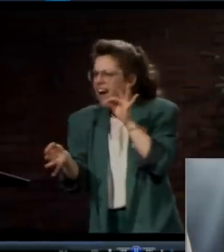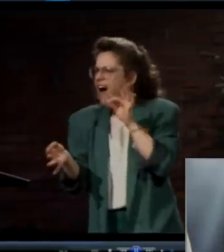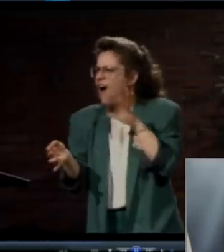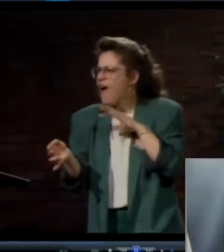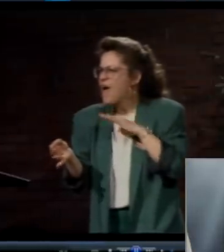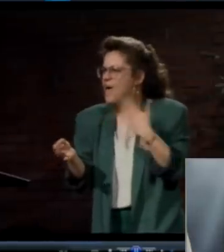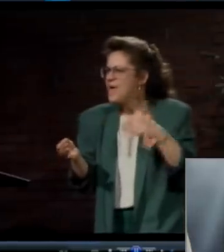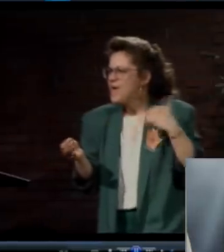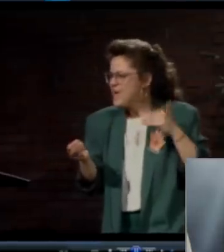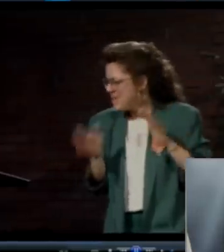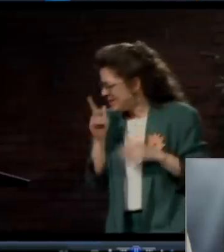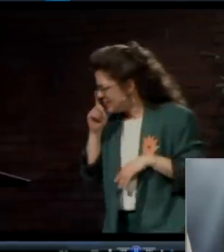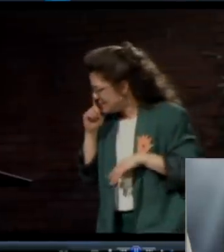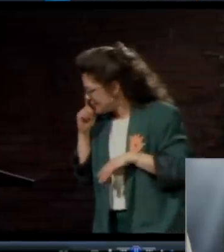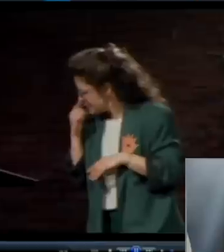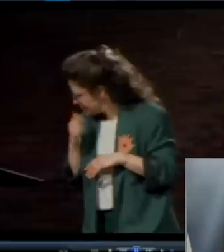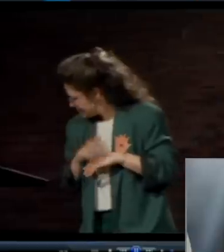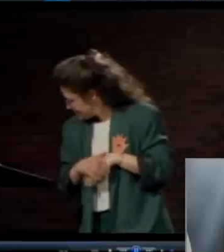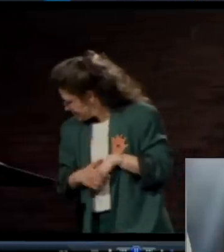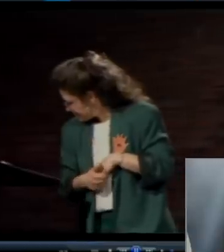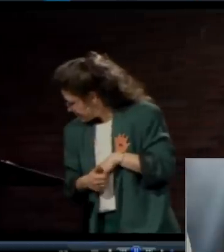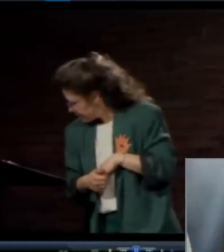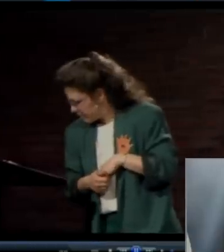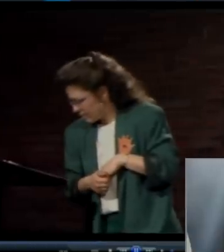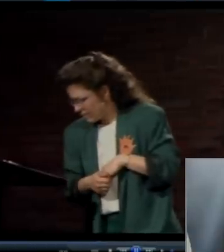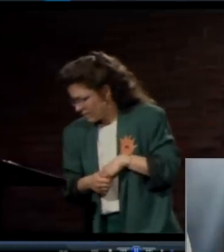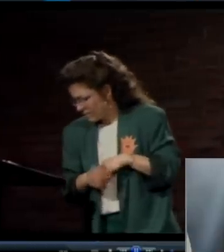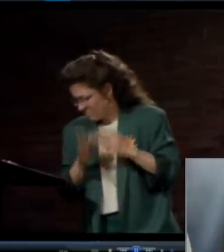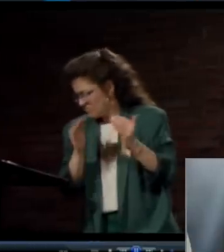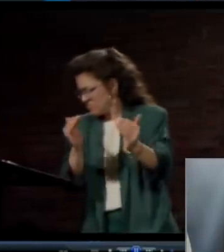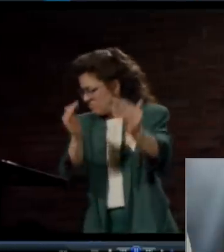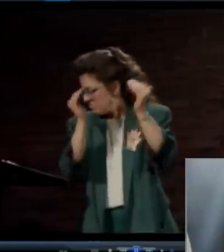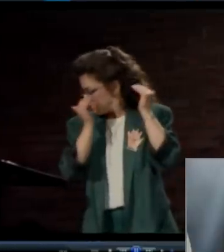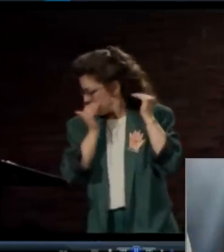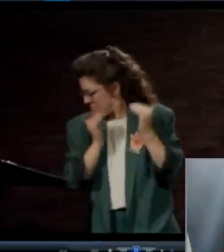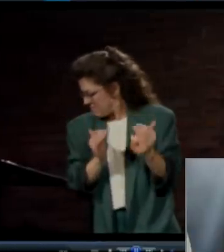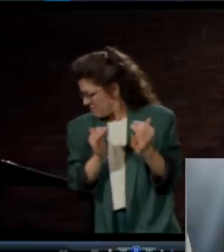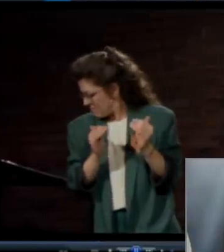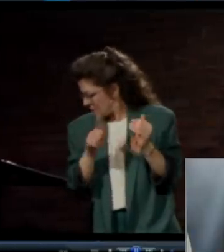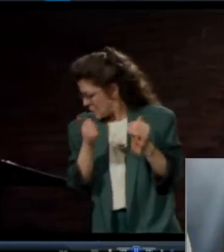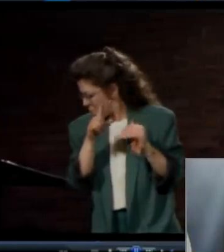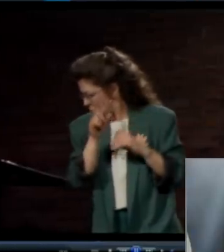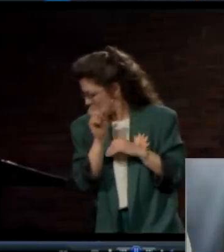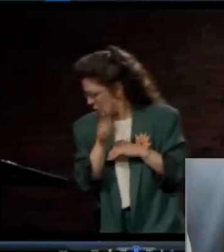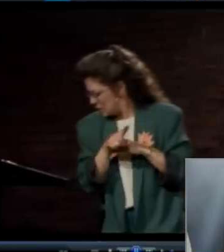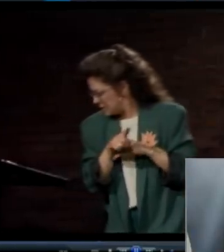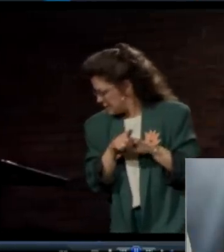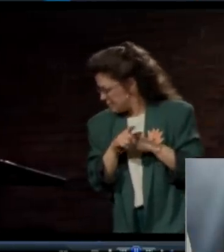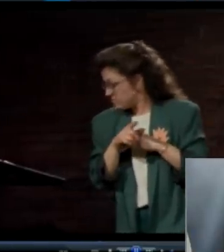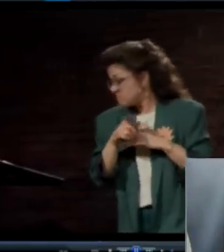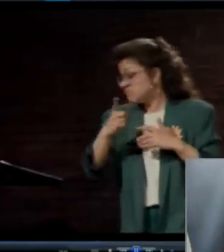out which sign best will match this concept of run in what particular context.